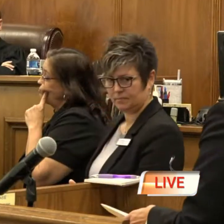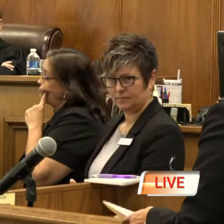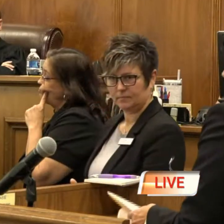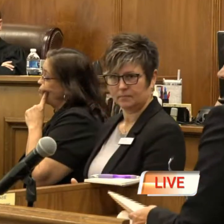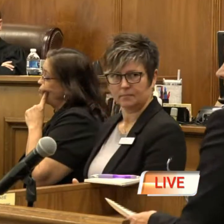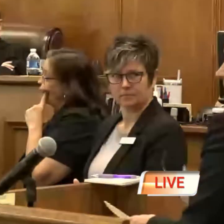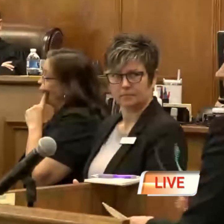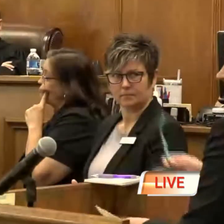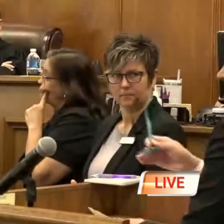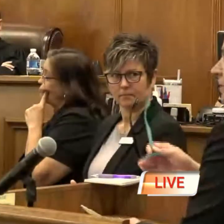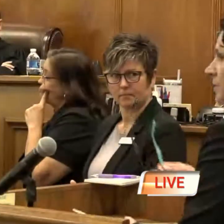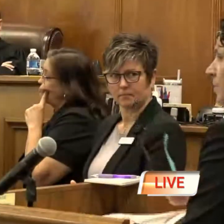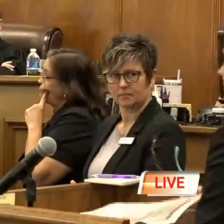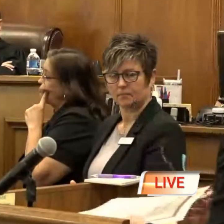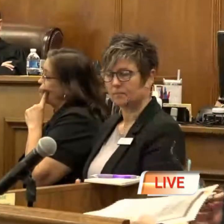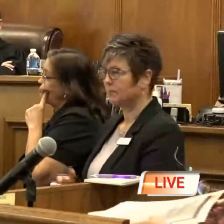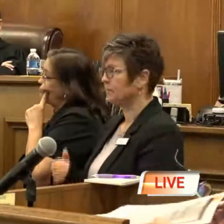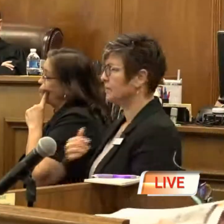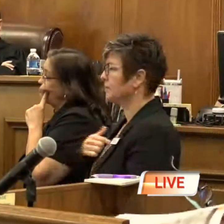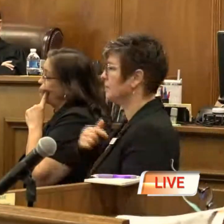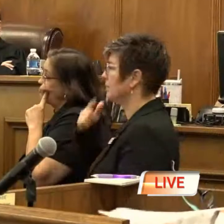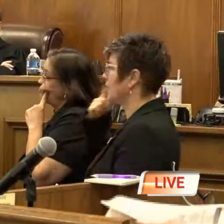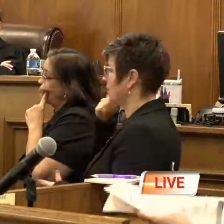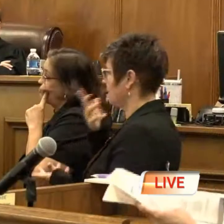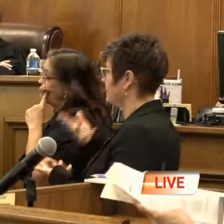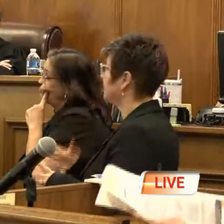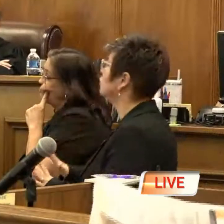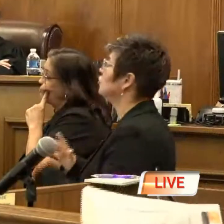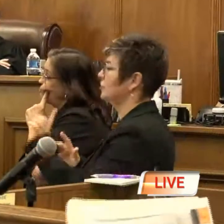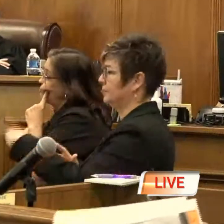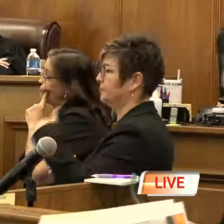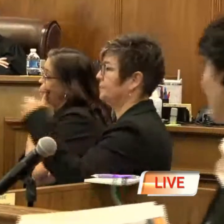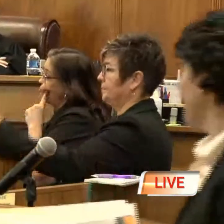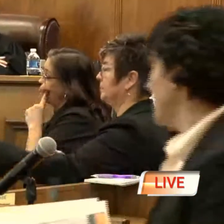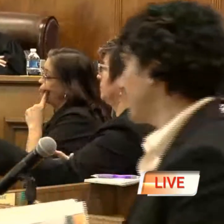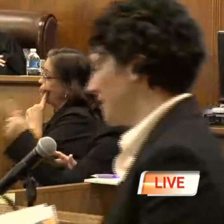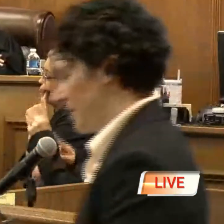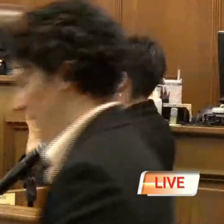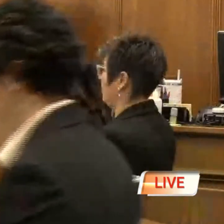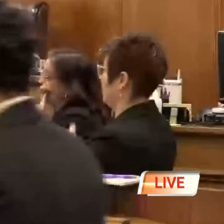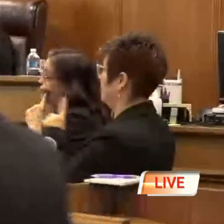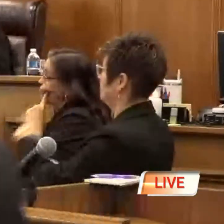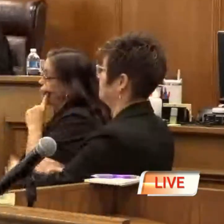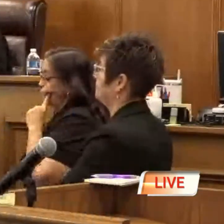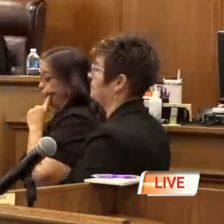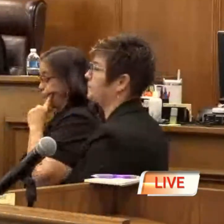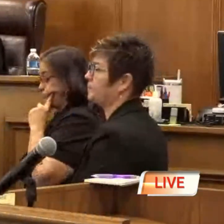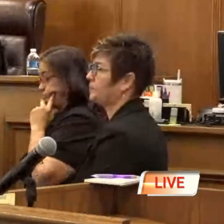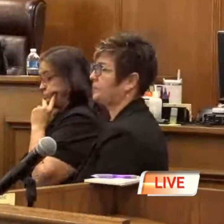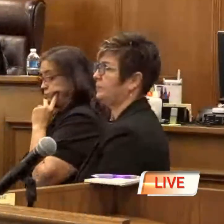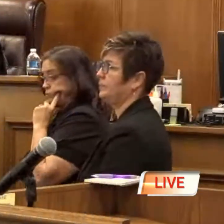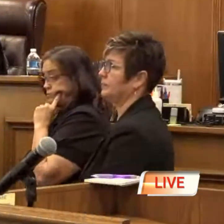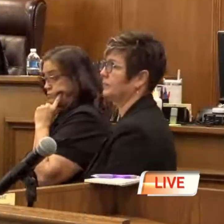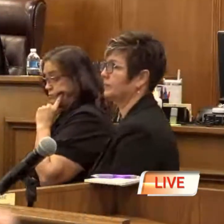I believe Mr. Oldham probably has some questions for you. Thank you.